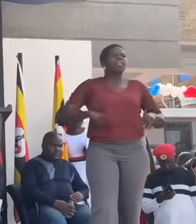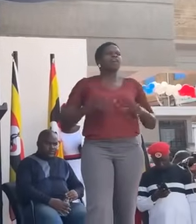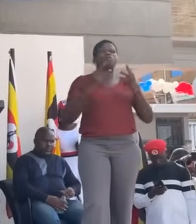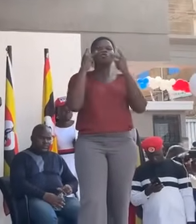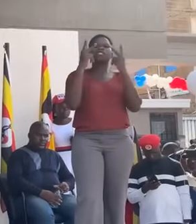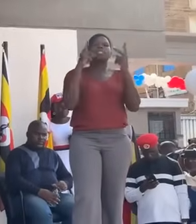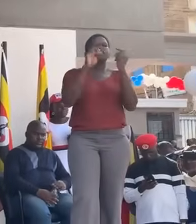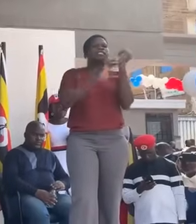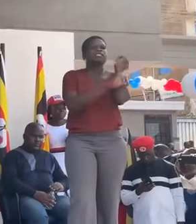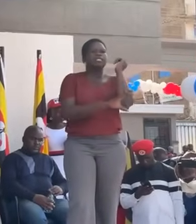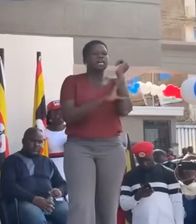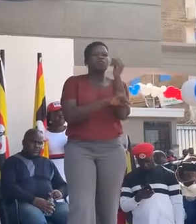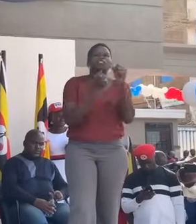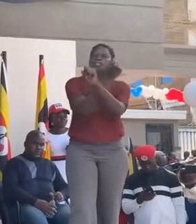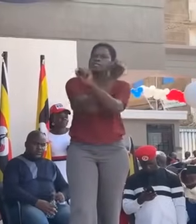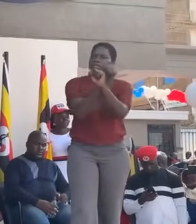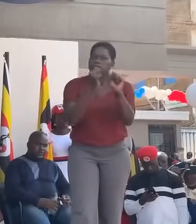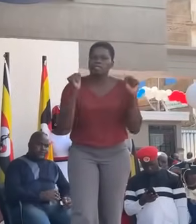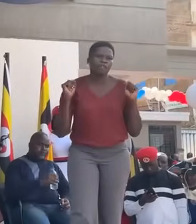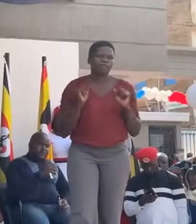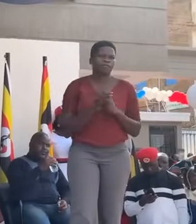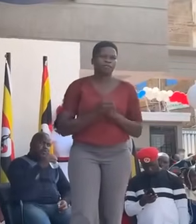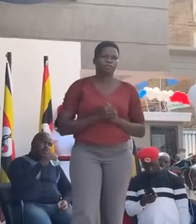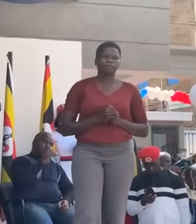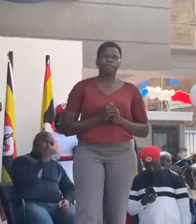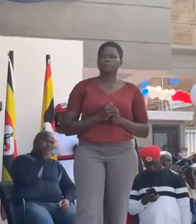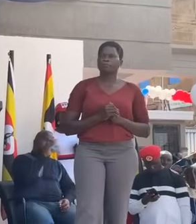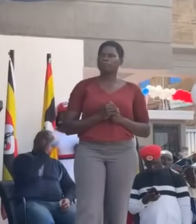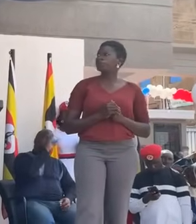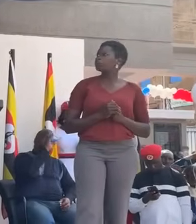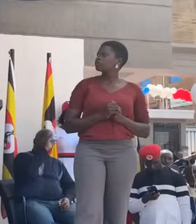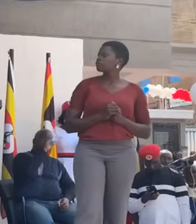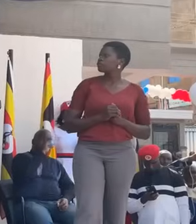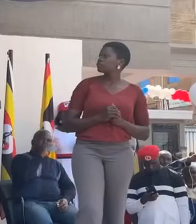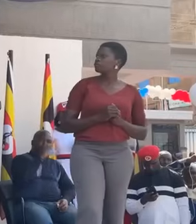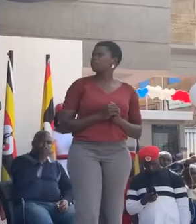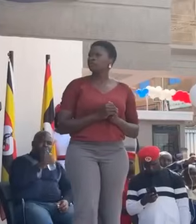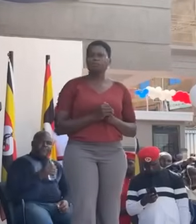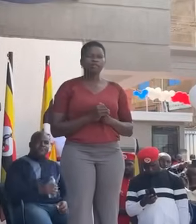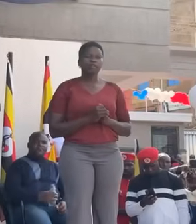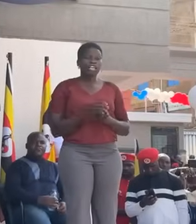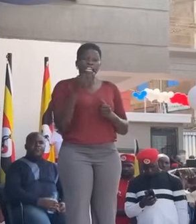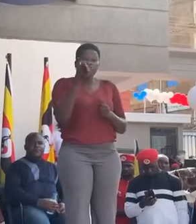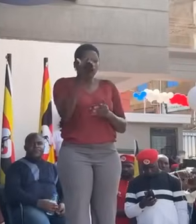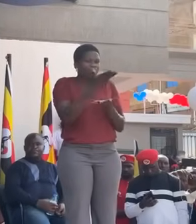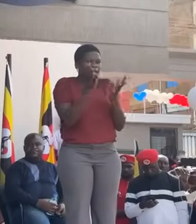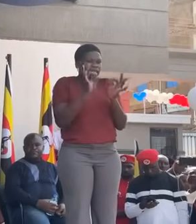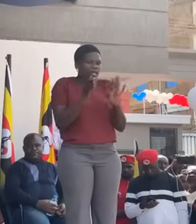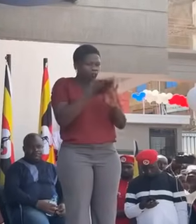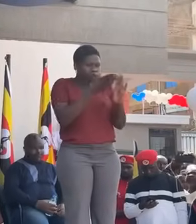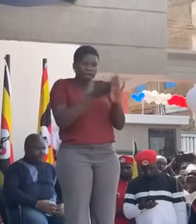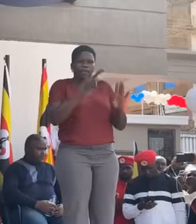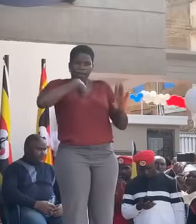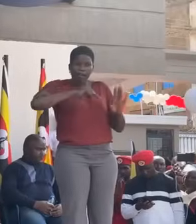Okulaba, gekuanga liyaferino, itu kajirino kutuka. If there's anything to guide us, let